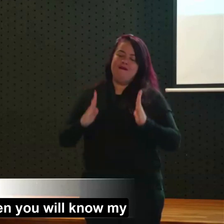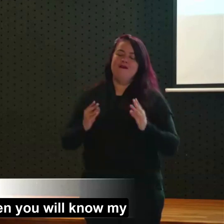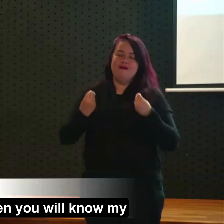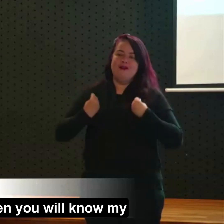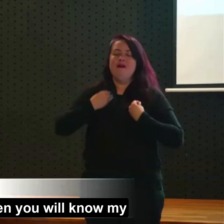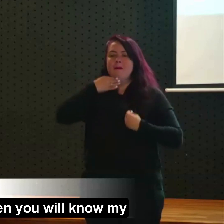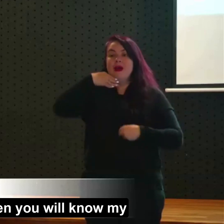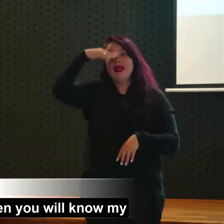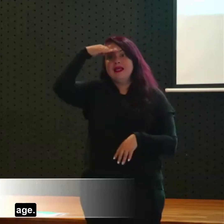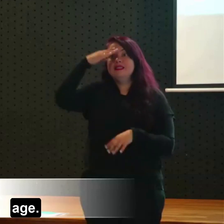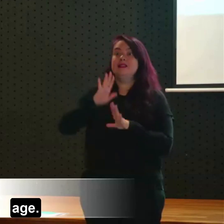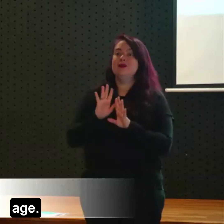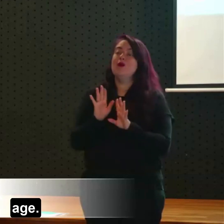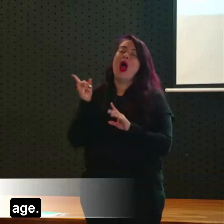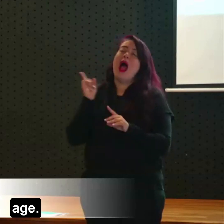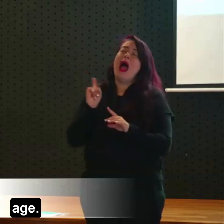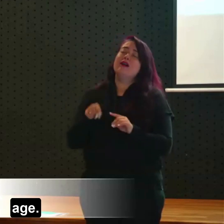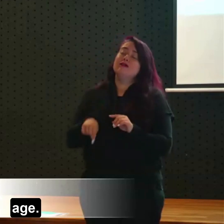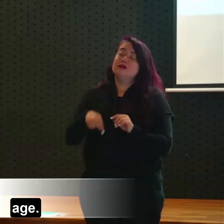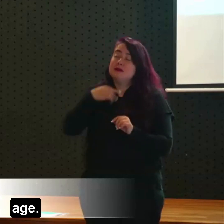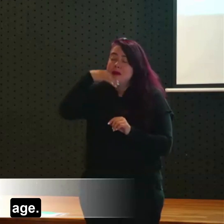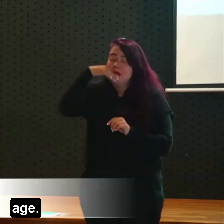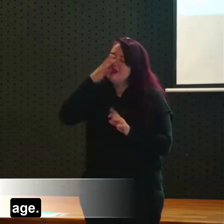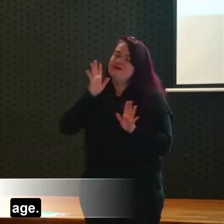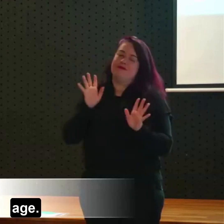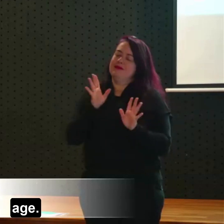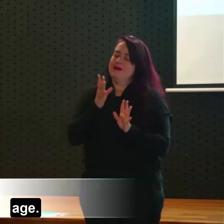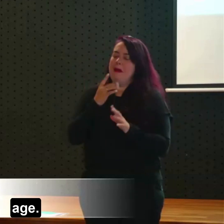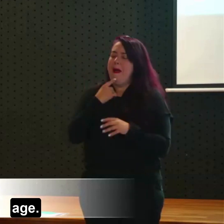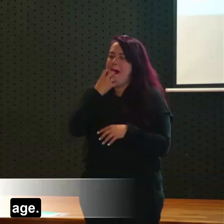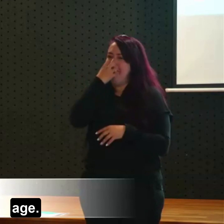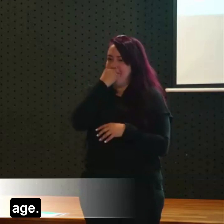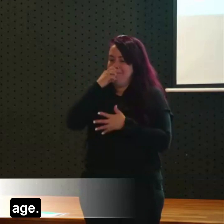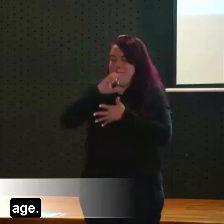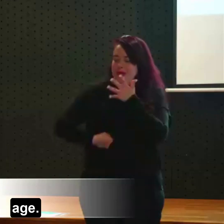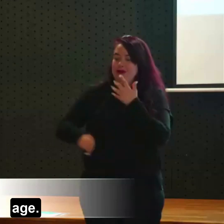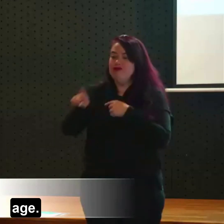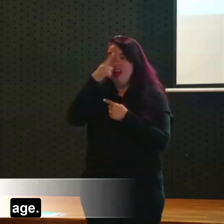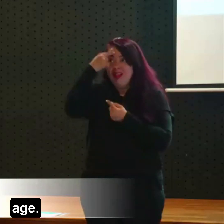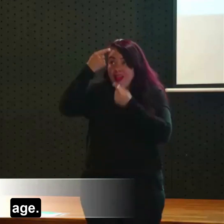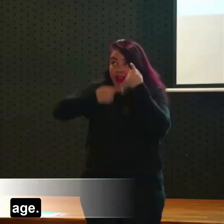been here, because then you will know my age. But I love